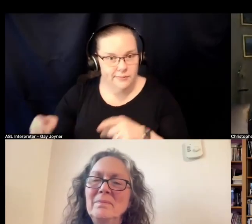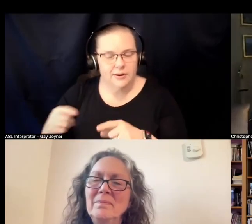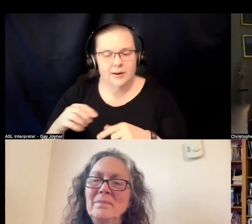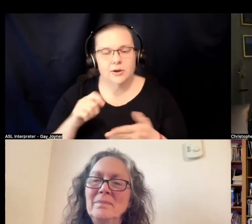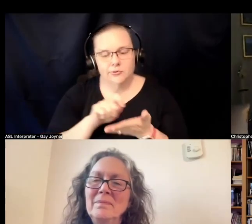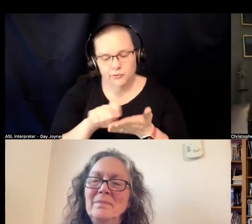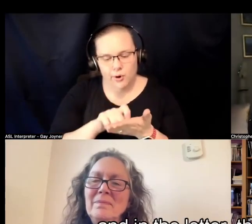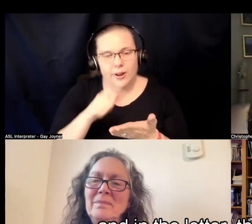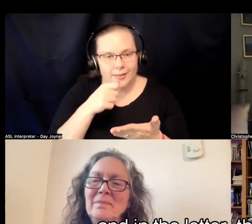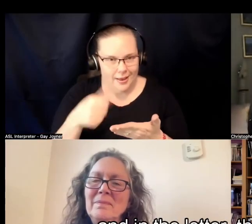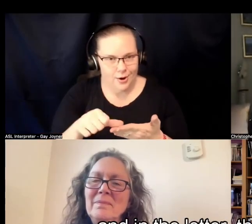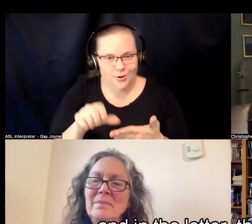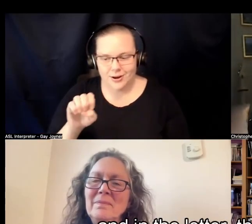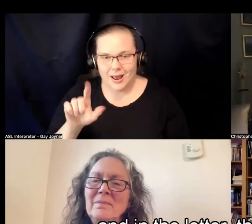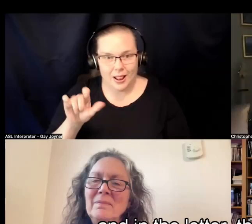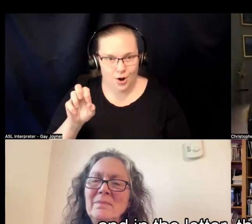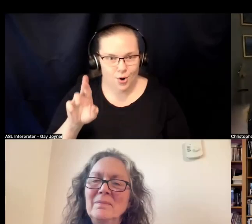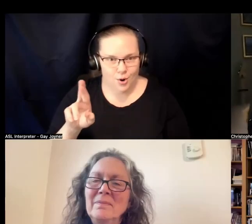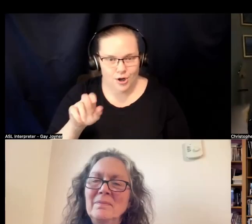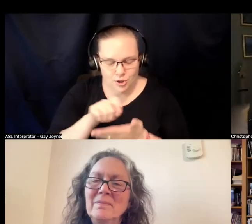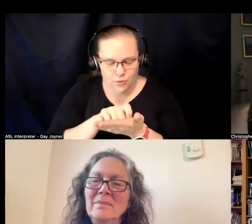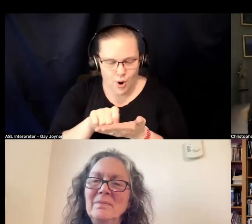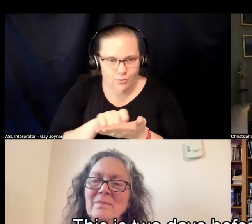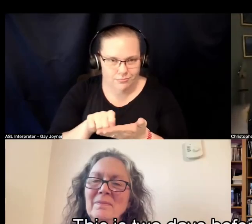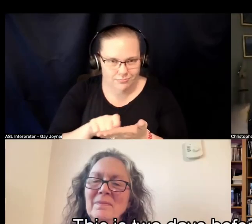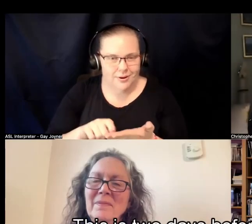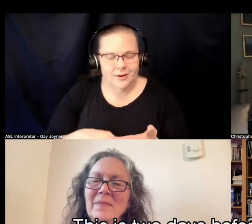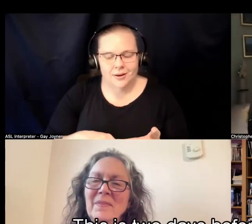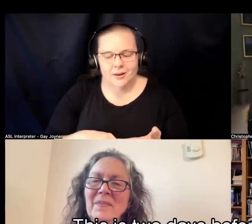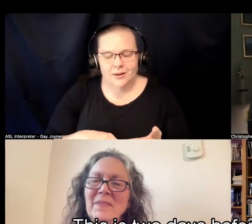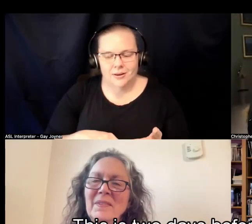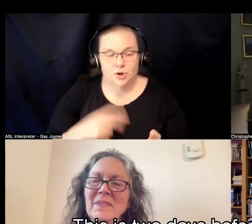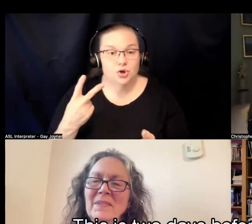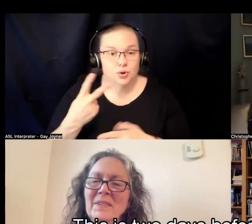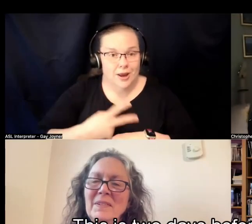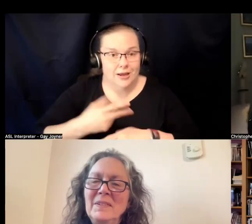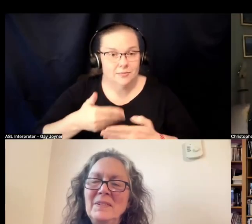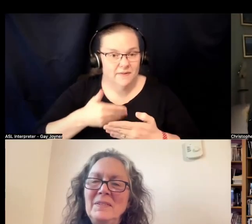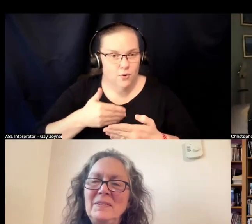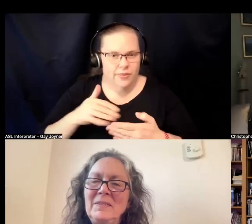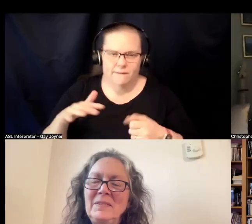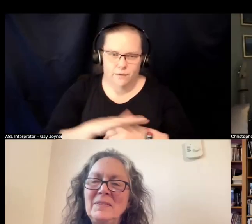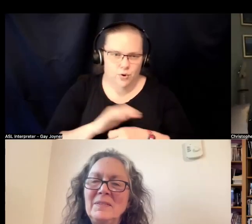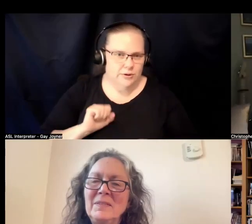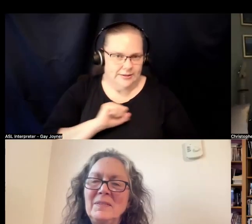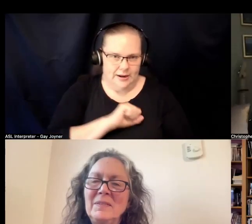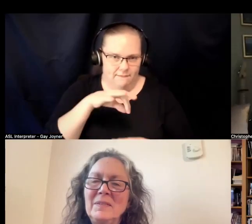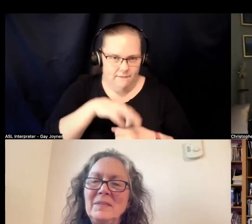a letter. And in the letter, this is what she wrote. This is 2 days before the full Senate vote. She